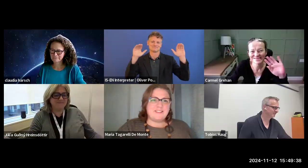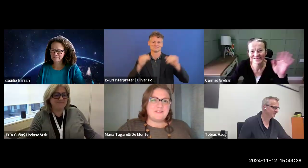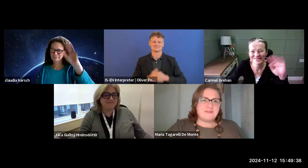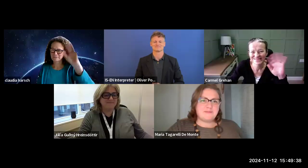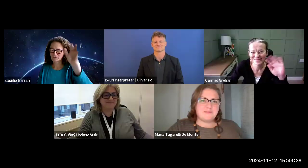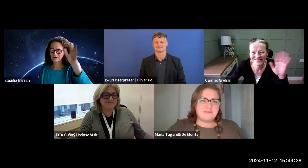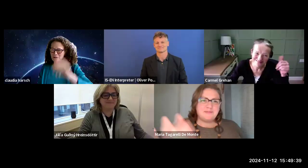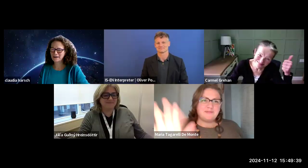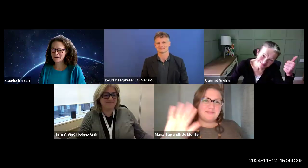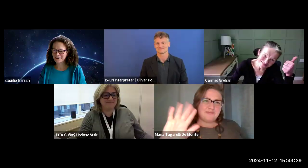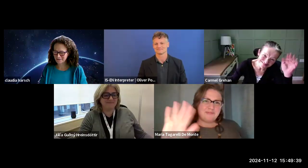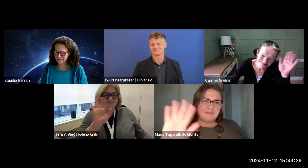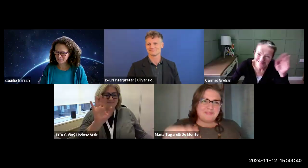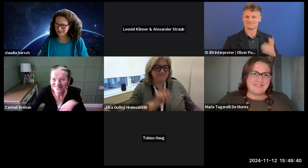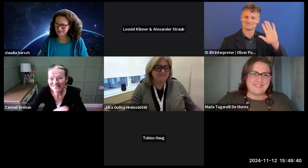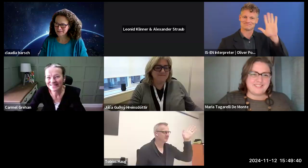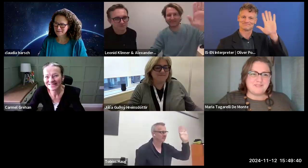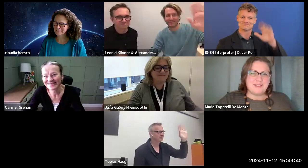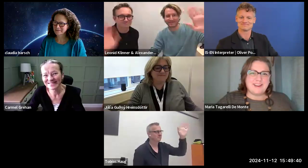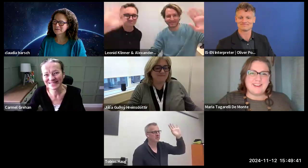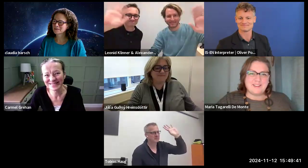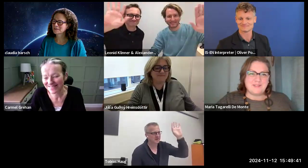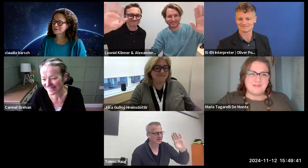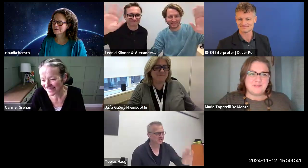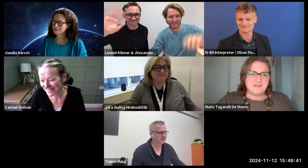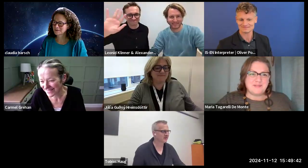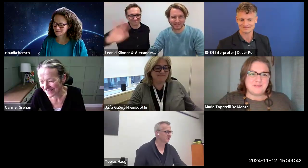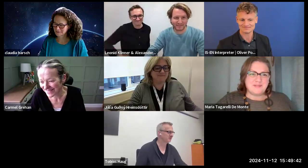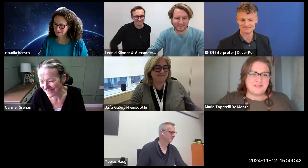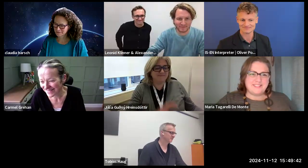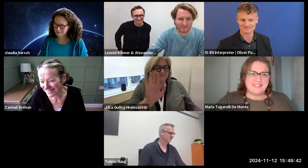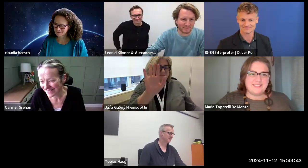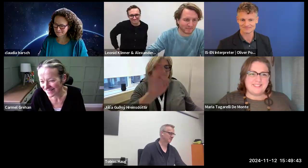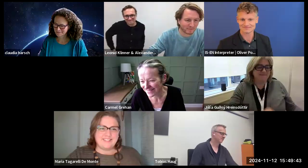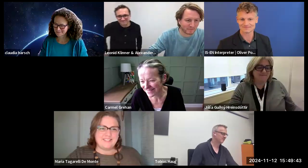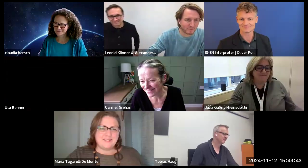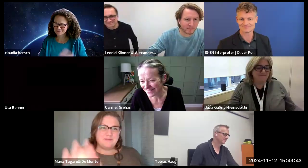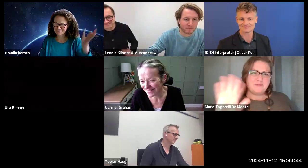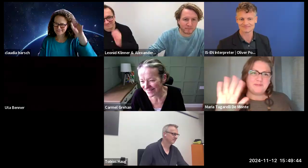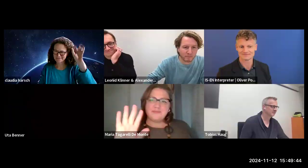Bye-bye. All the best. Bye. Bye-bye. Thanks a lot.